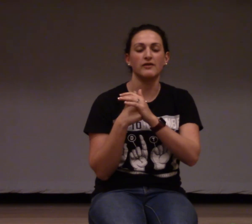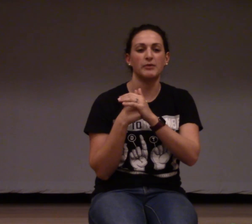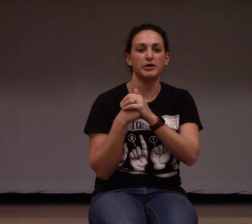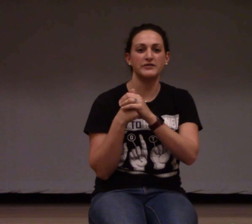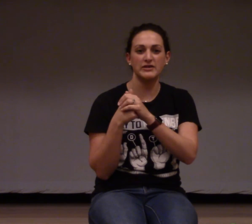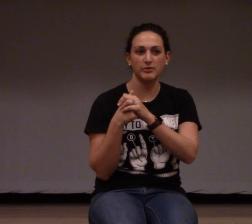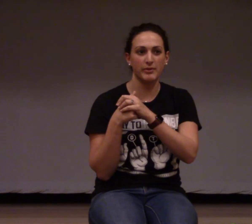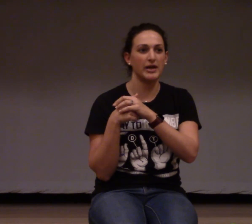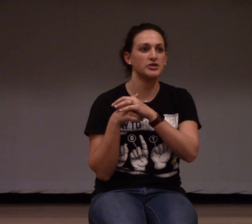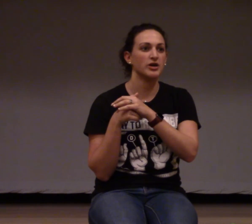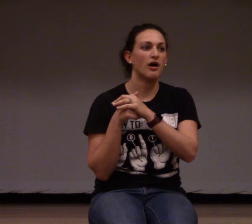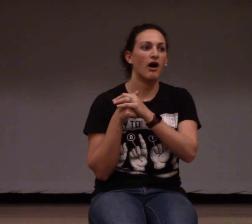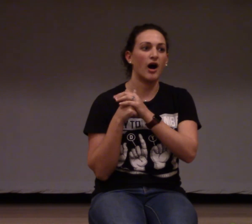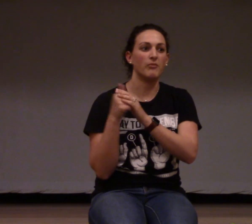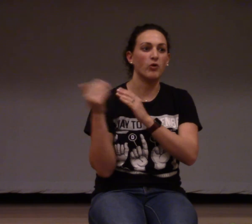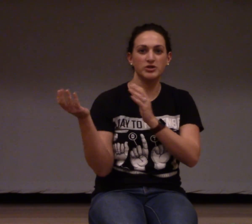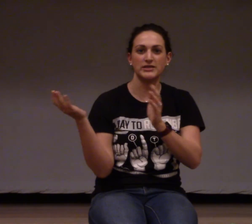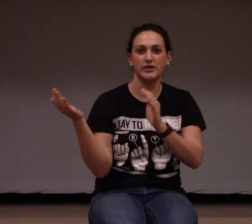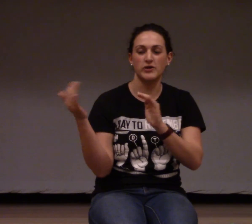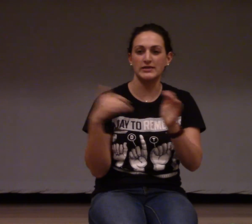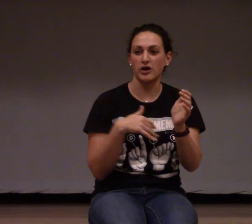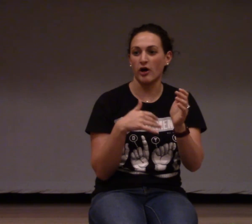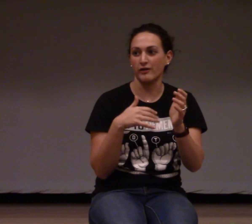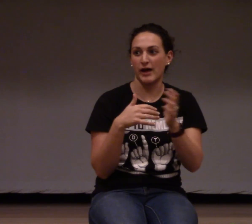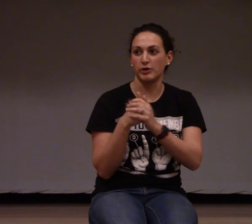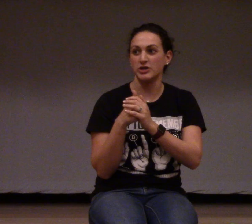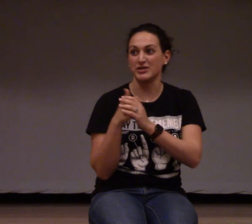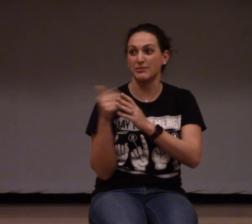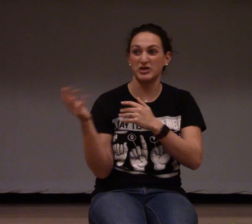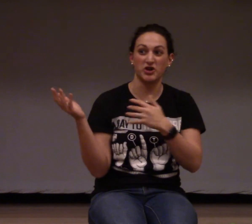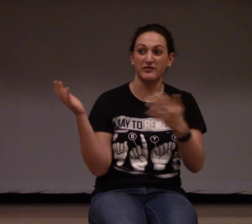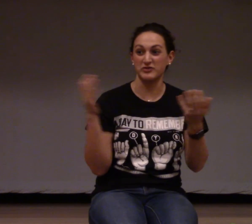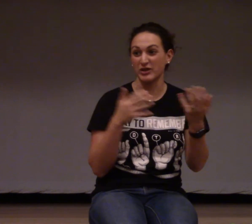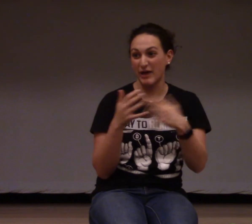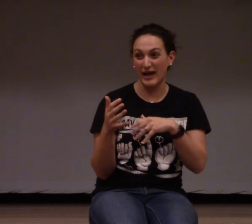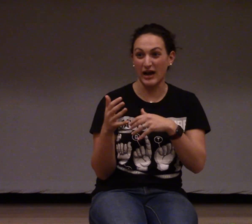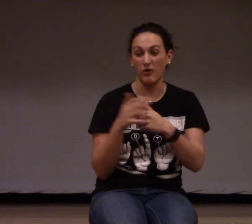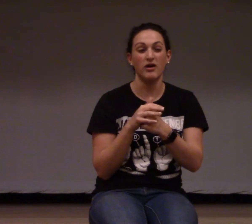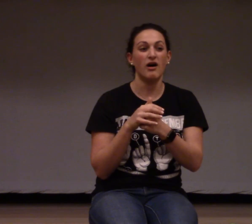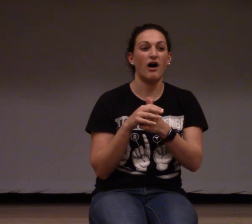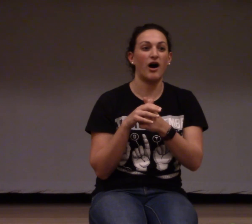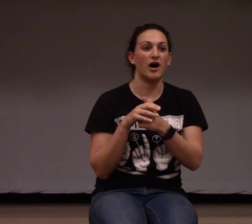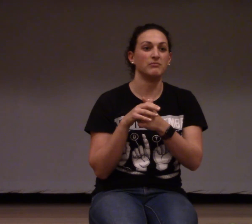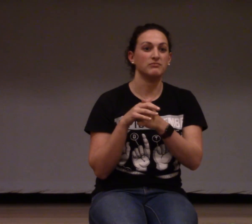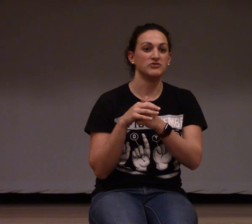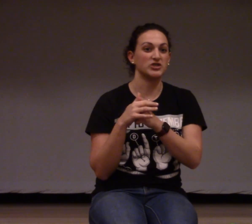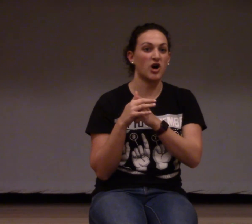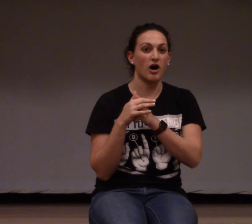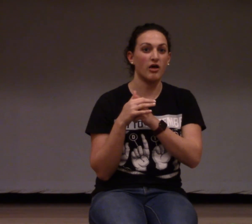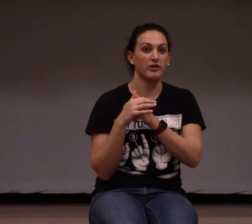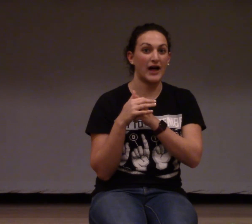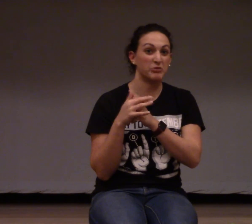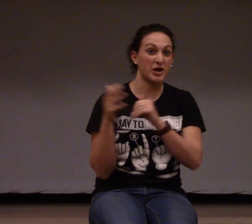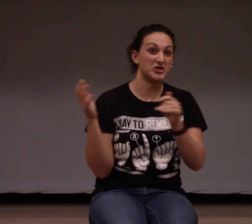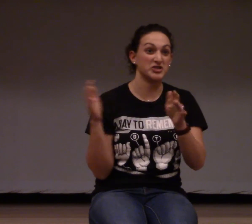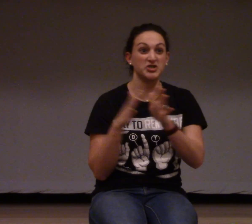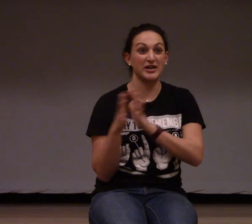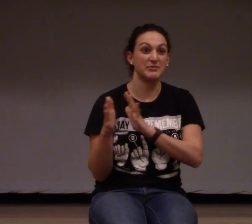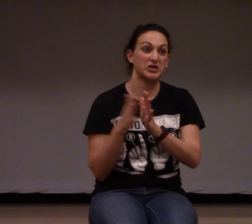library's Facebook page, or she said that you guys can call the library just to make sure if it's really bad out, just call the library and just check to make sure